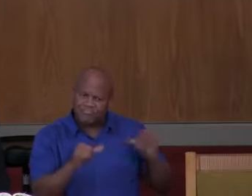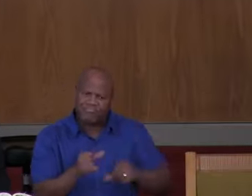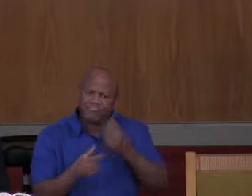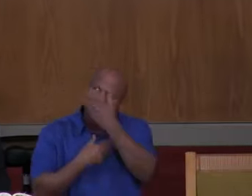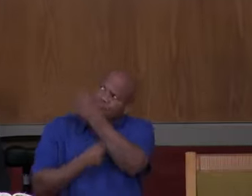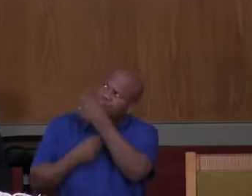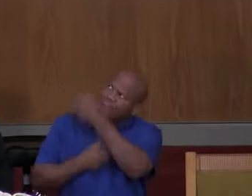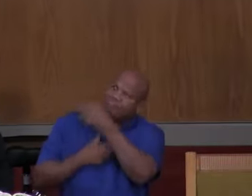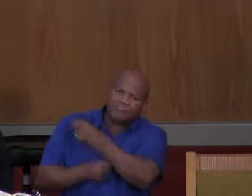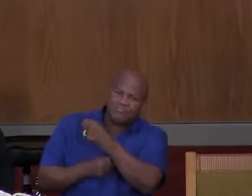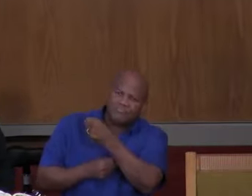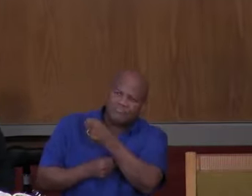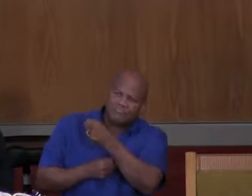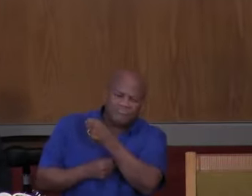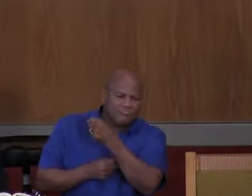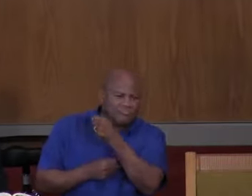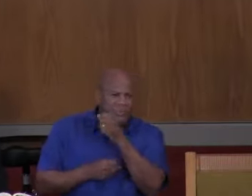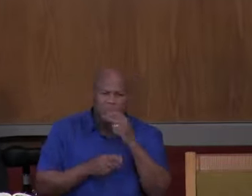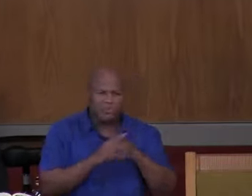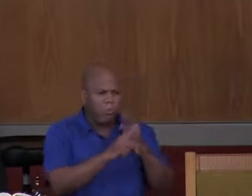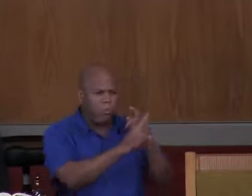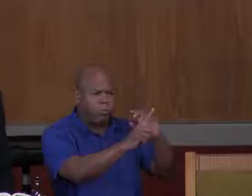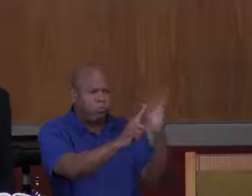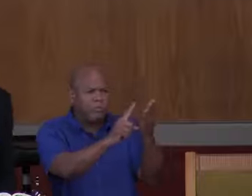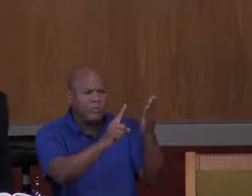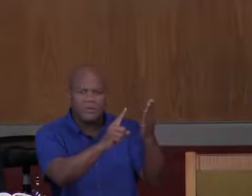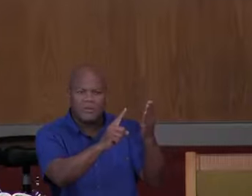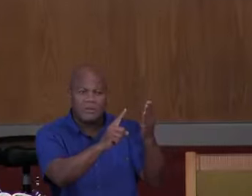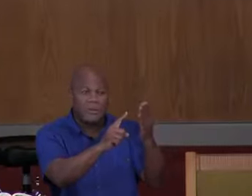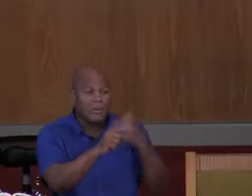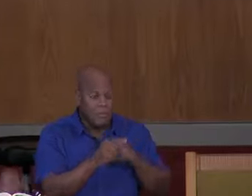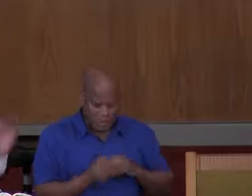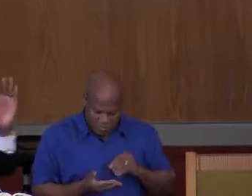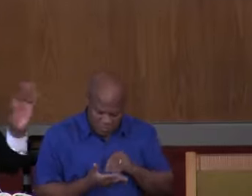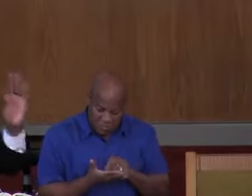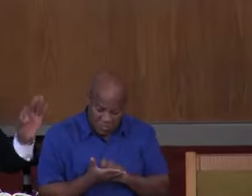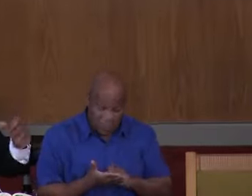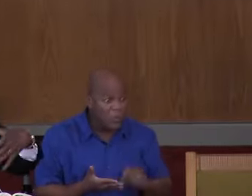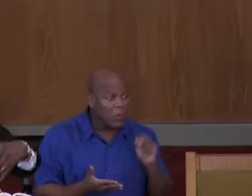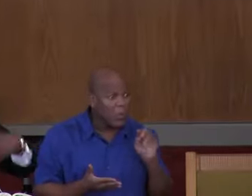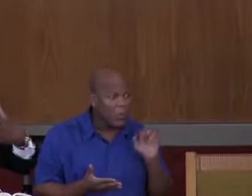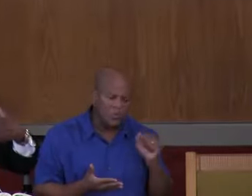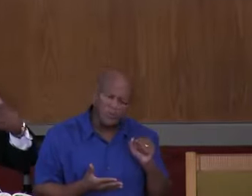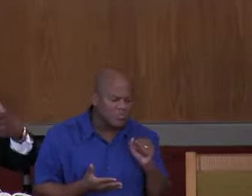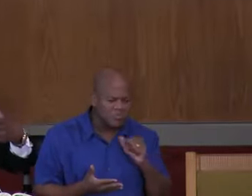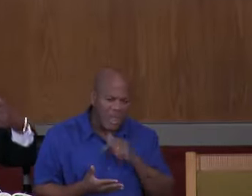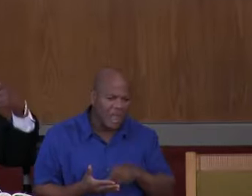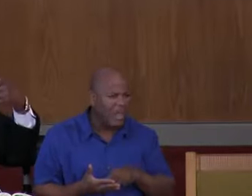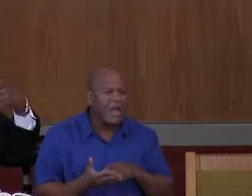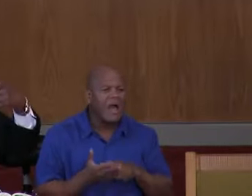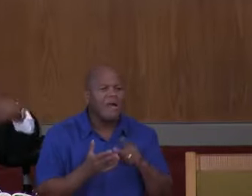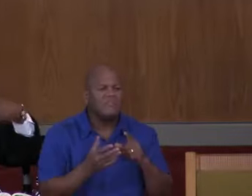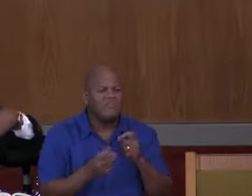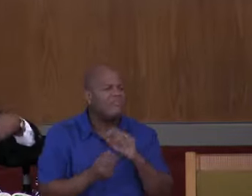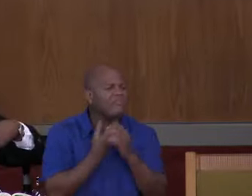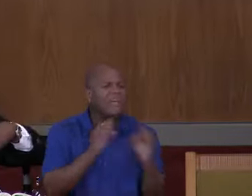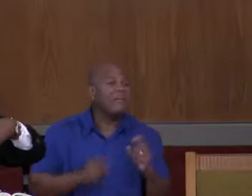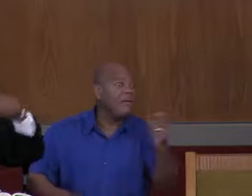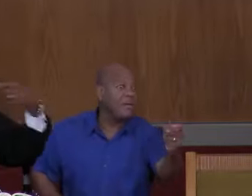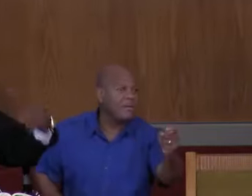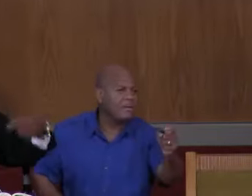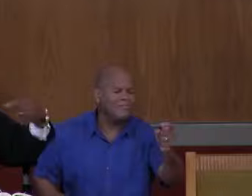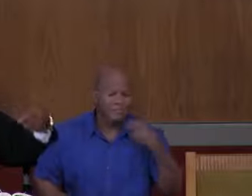but he couldn't be punked. This is not even in my notes, but I'm going to give this to you for free. I pray that God cultivate us and in us